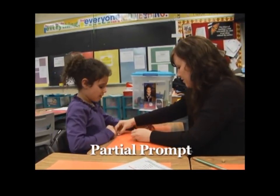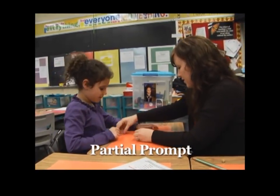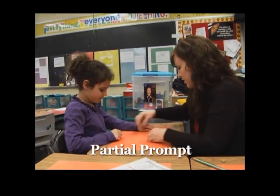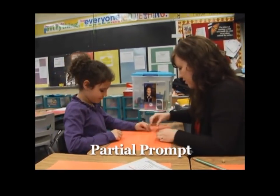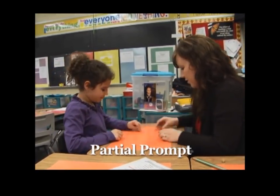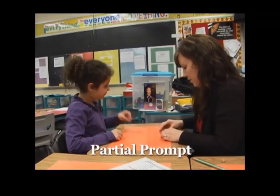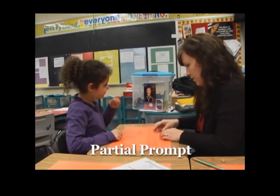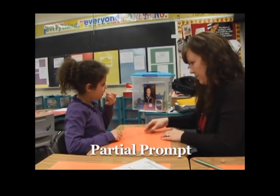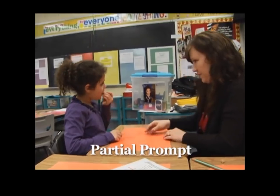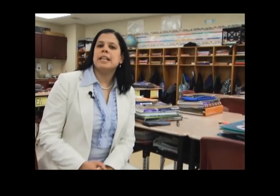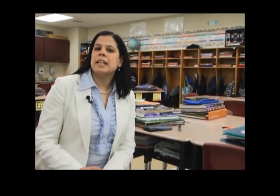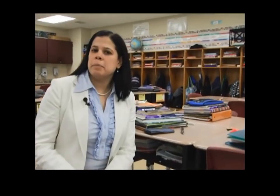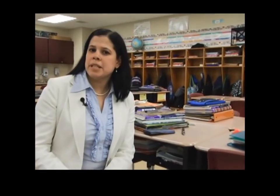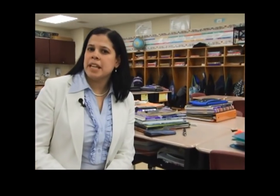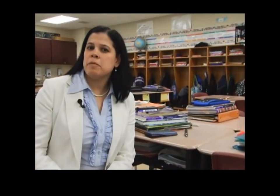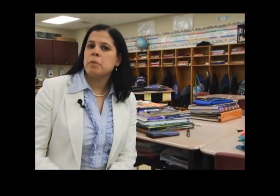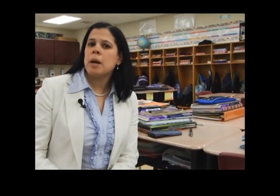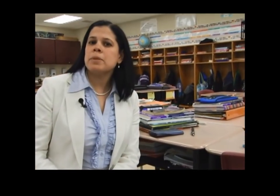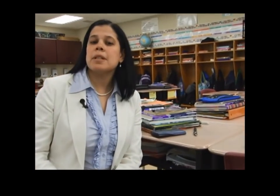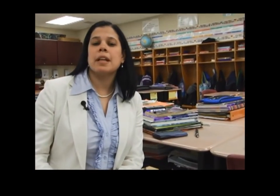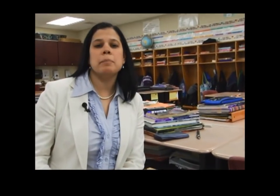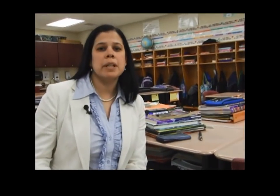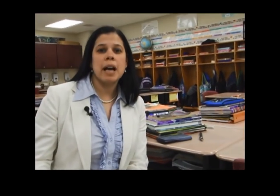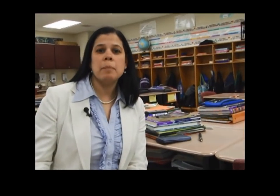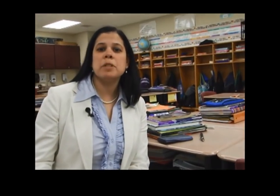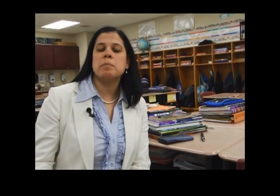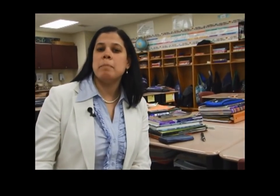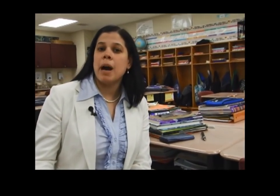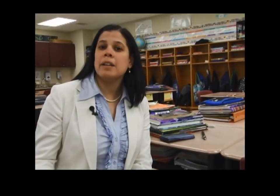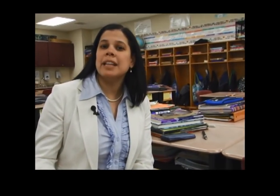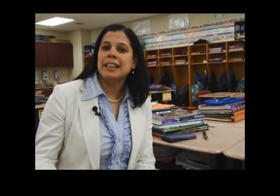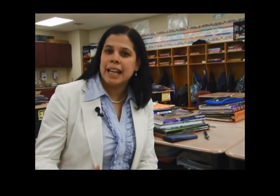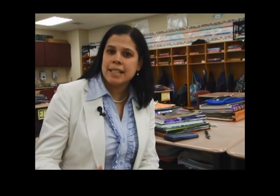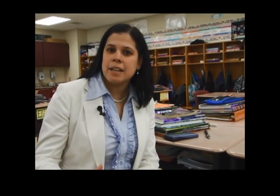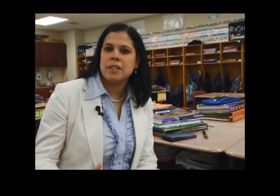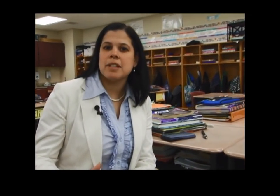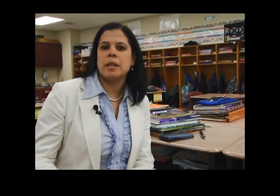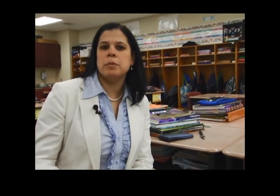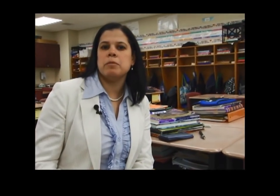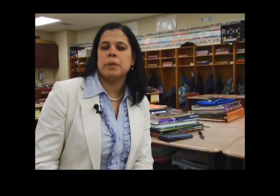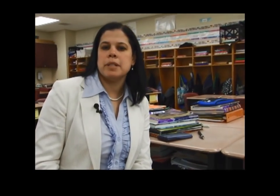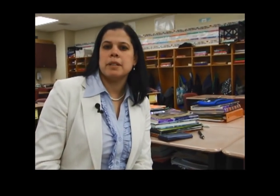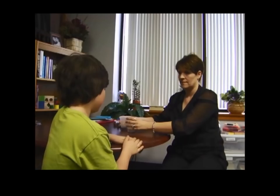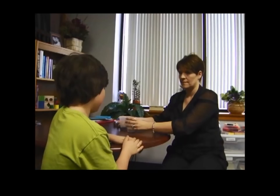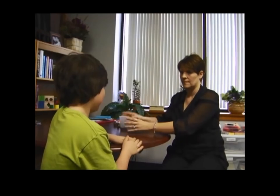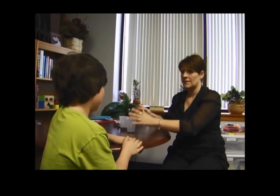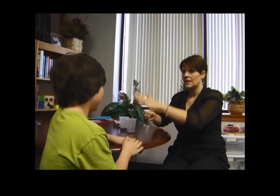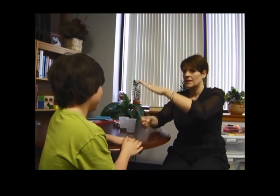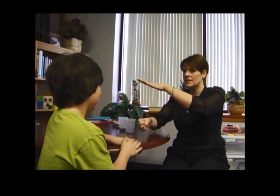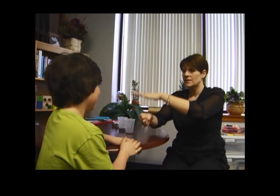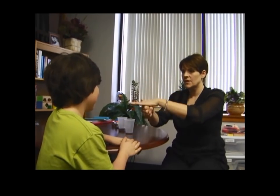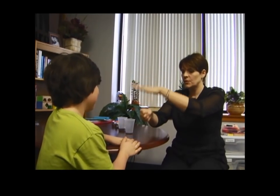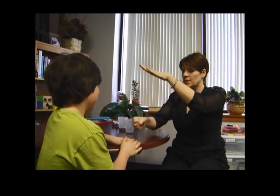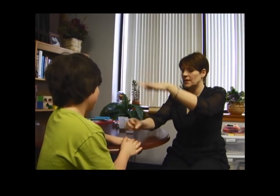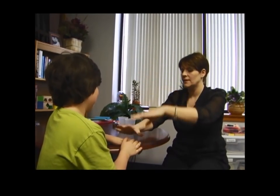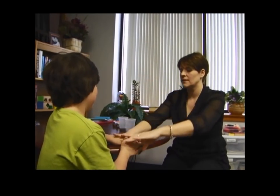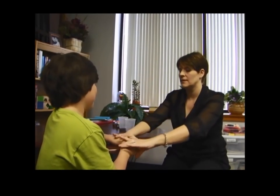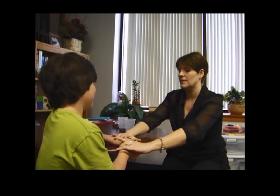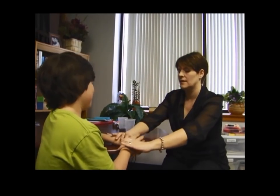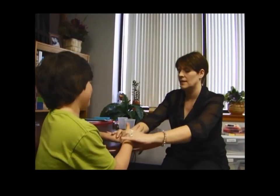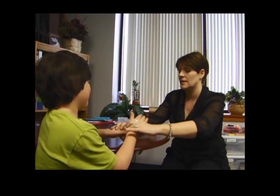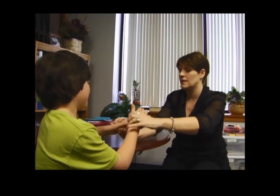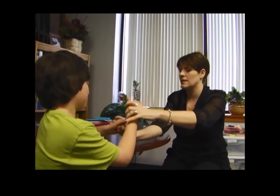Good. Cereal. Fading imitative prompts can be accomplished by modeling less of the sign movement.